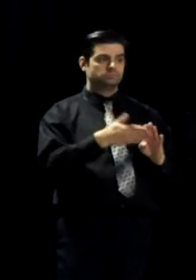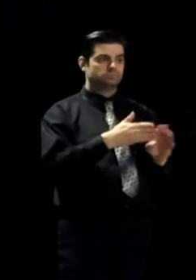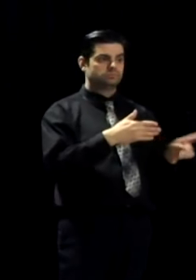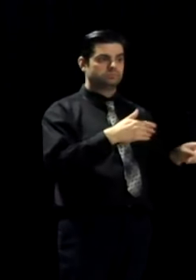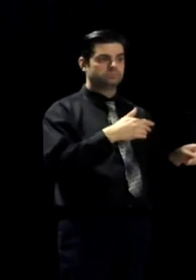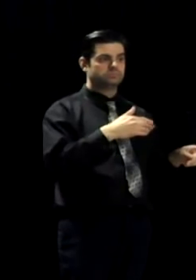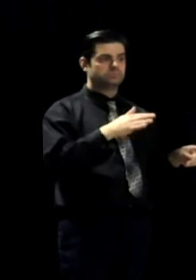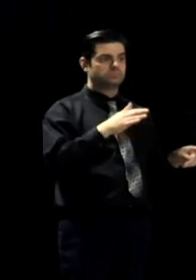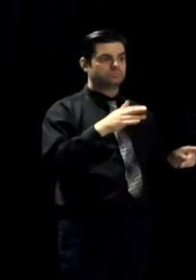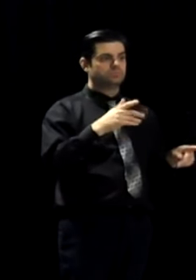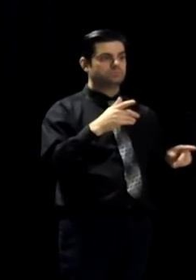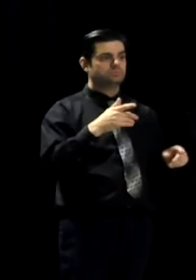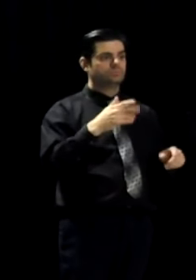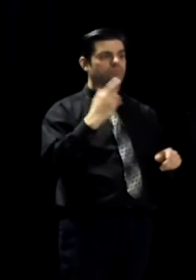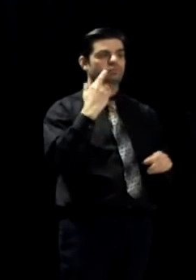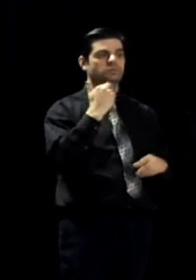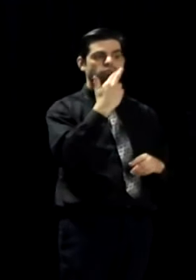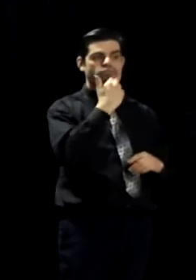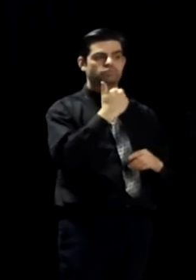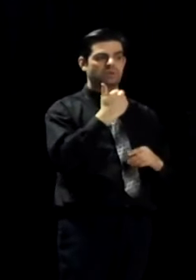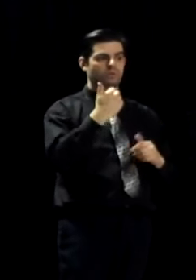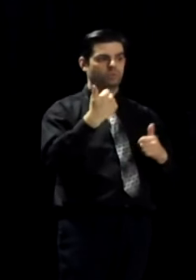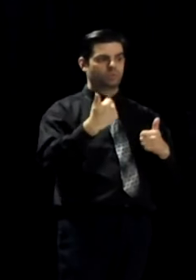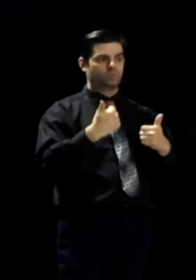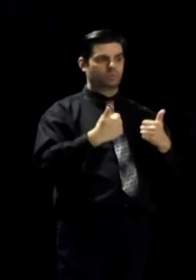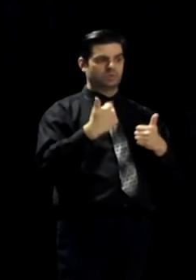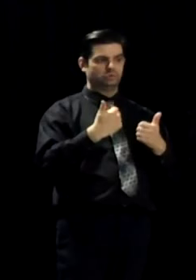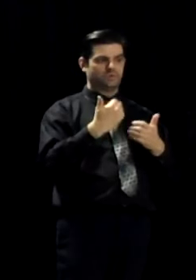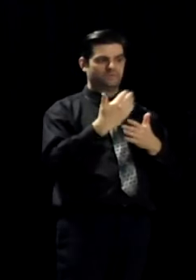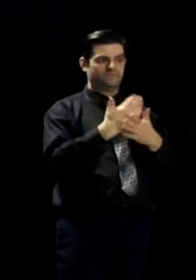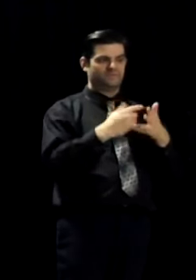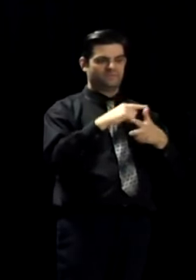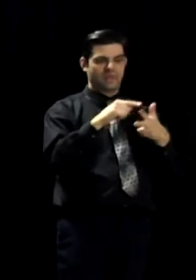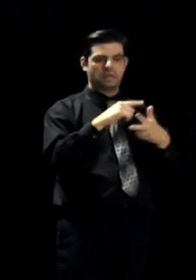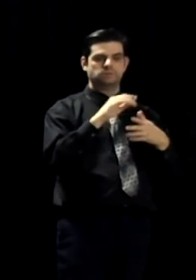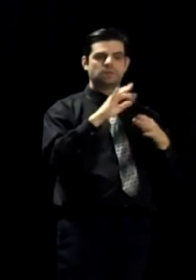what phase would they fall in? Yeah, restaurants are complicated because,